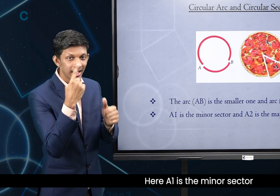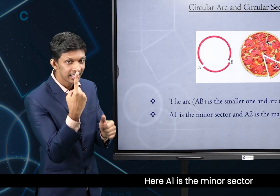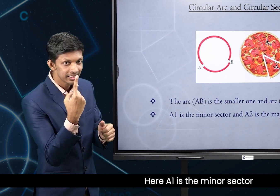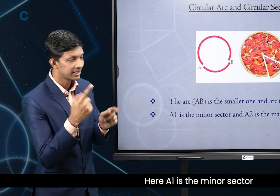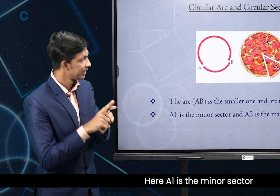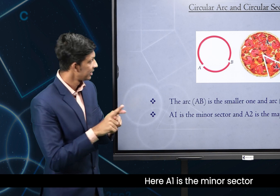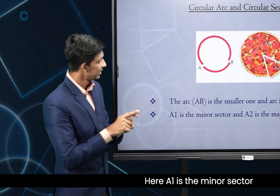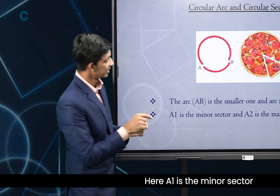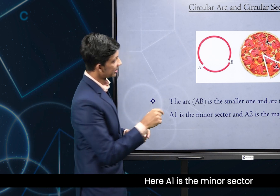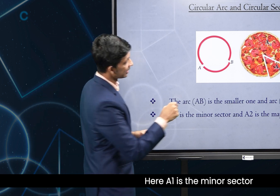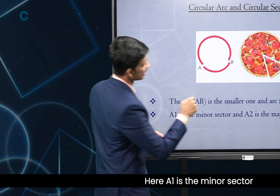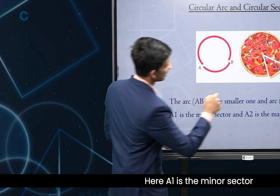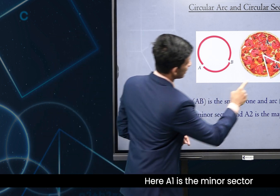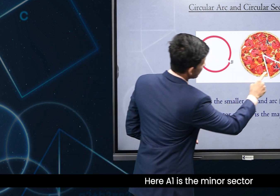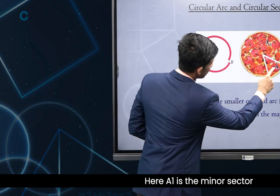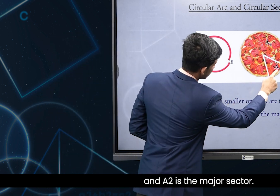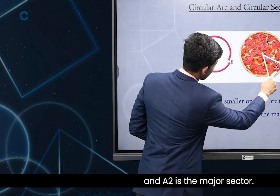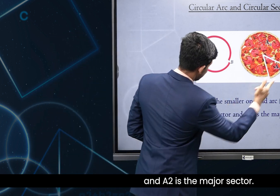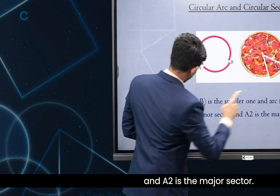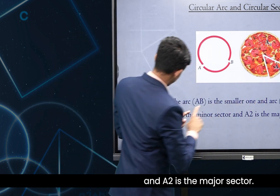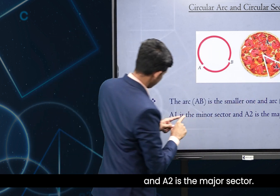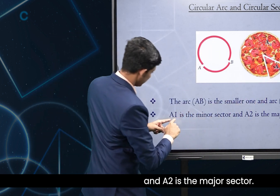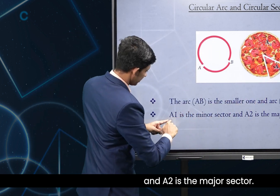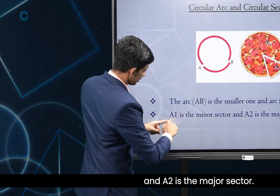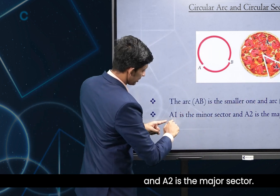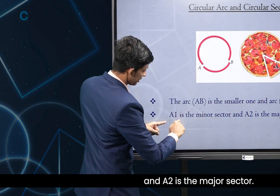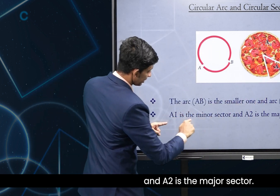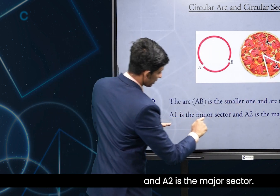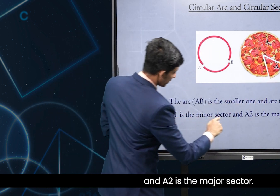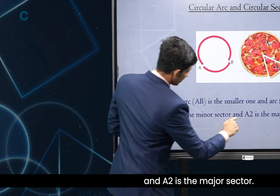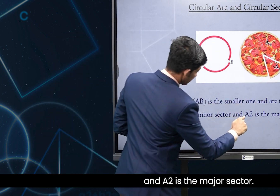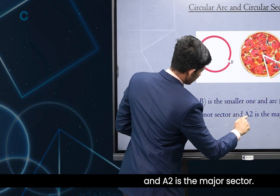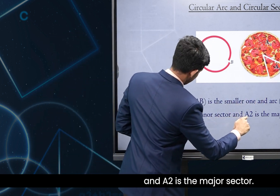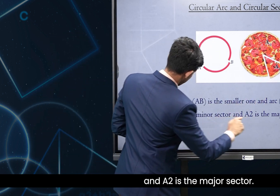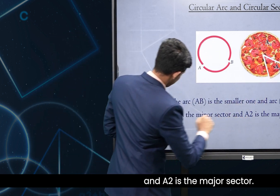Here, A1 is a minor sector and A2 is a major sector.